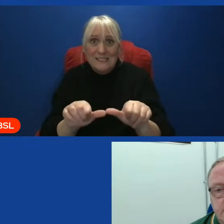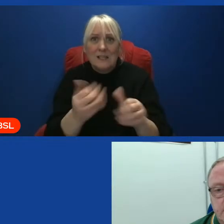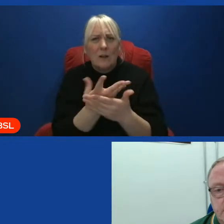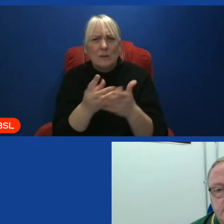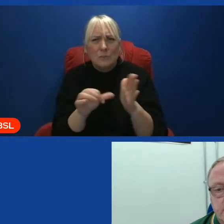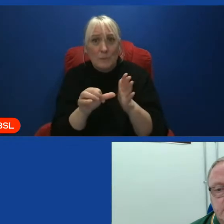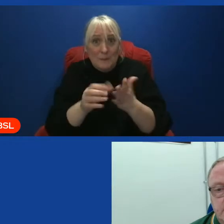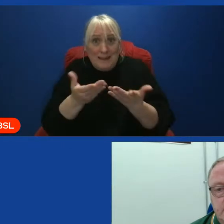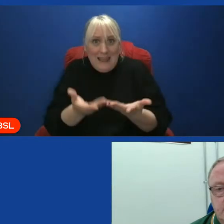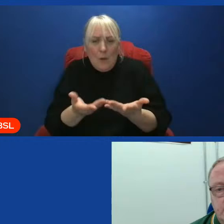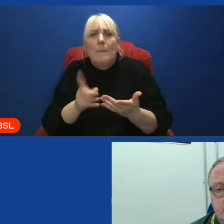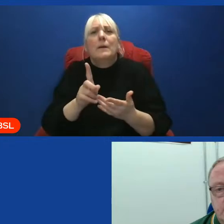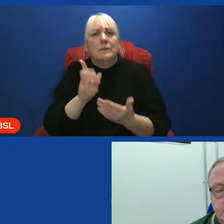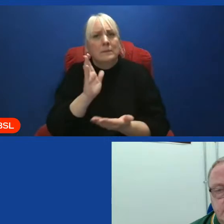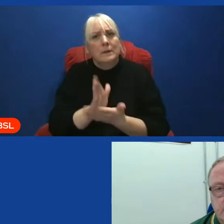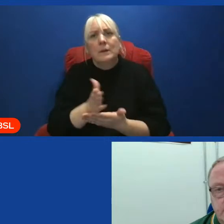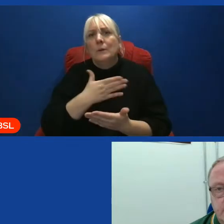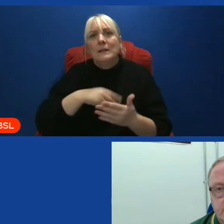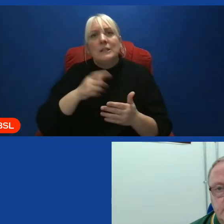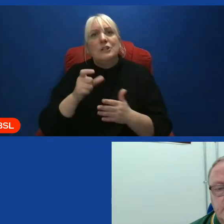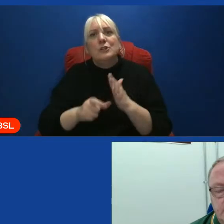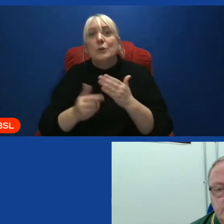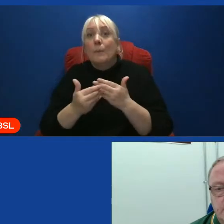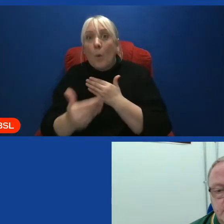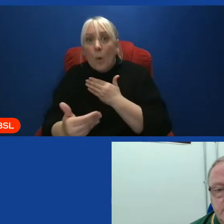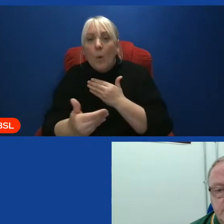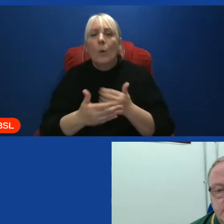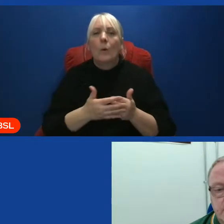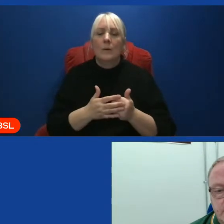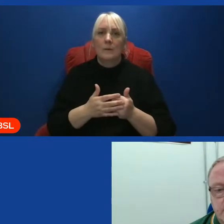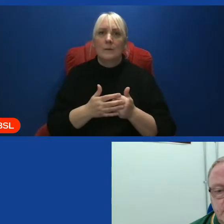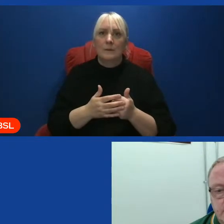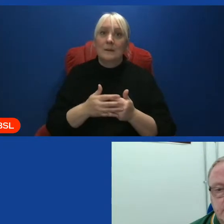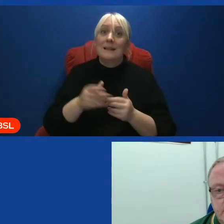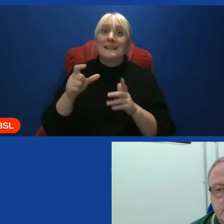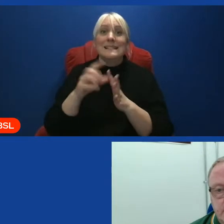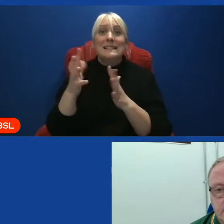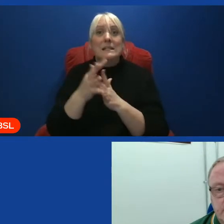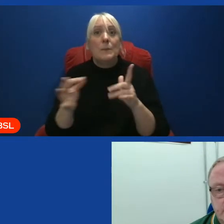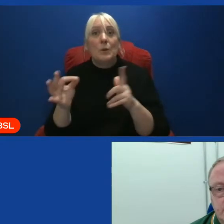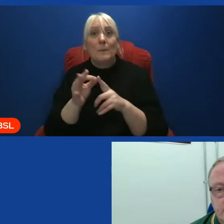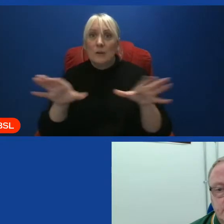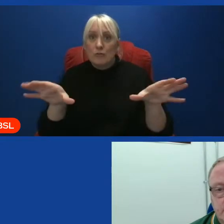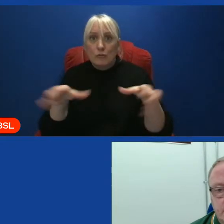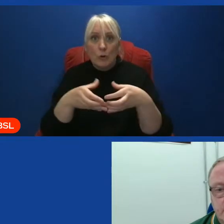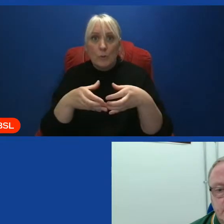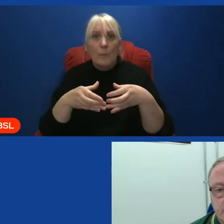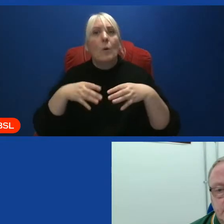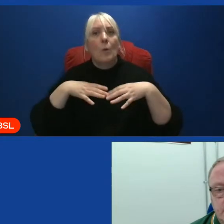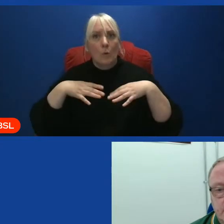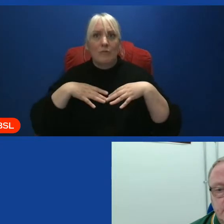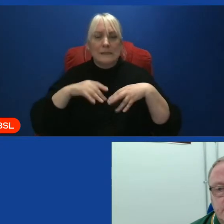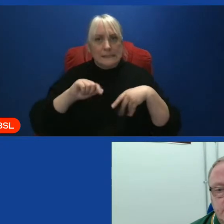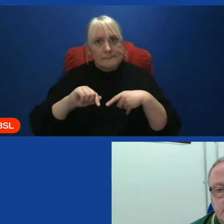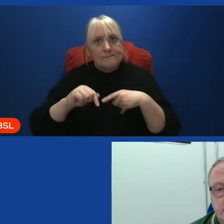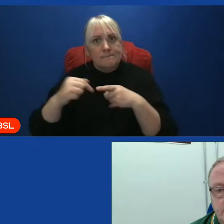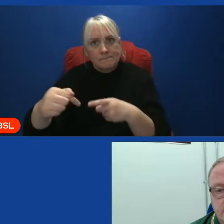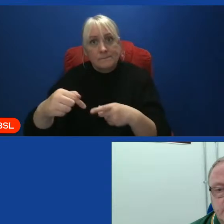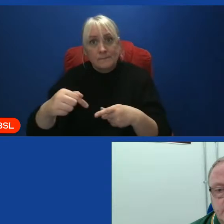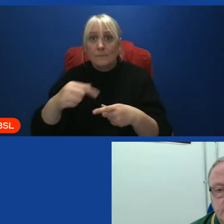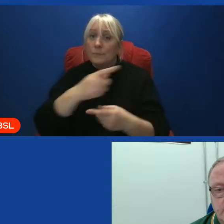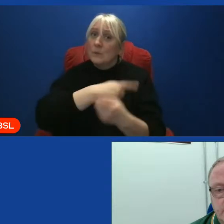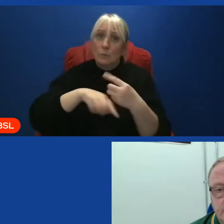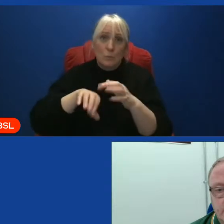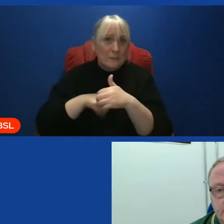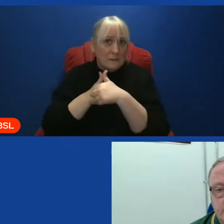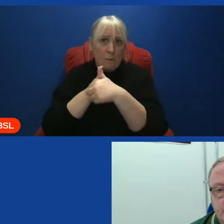We have to do more of this. We have to be on the front foot with this, and the DWP group are already on the front foot with this. We are totally